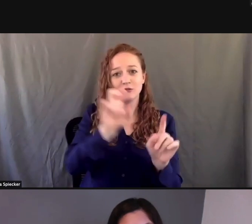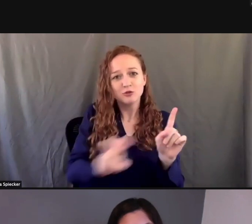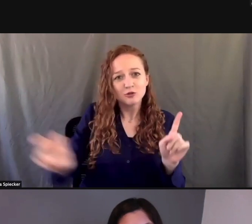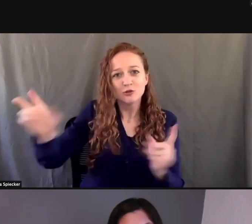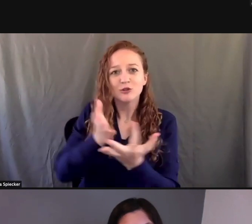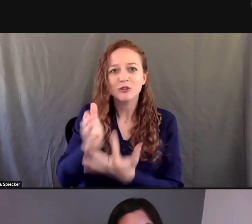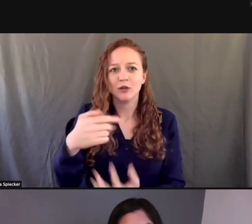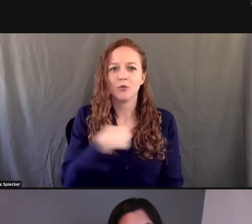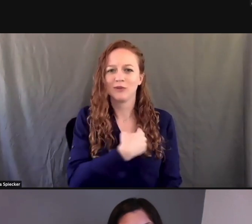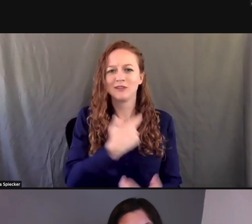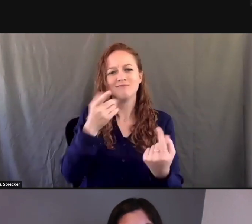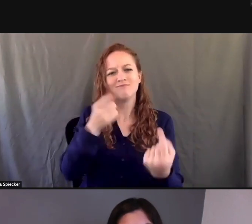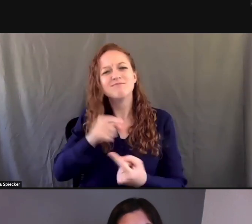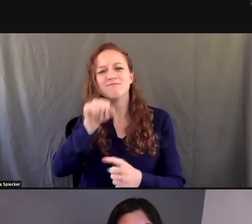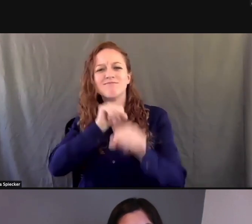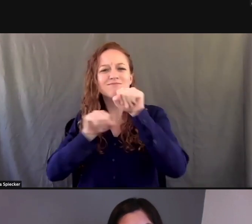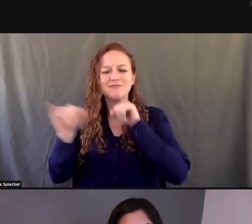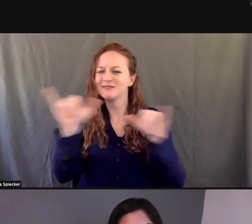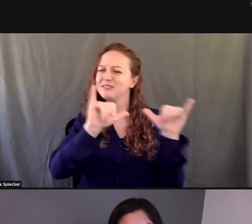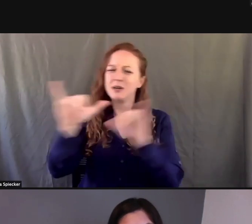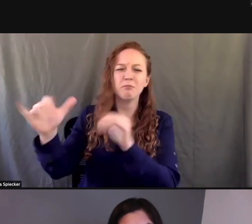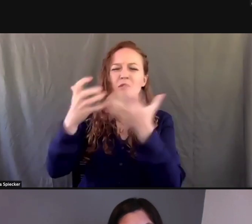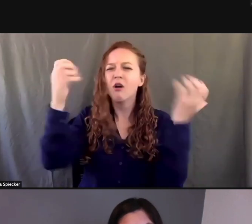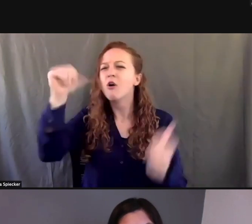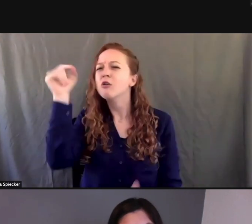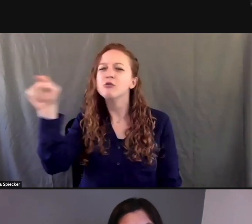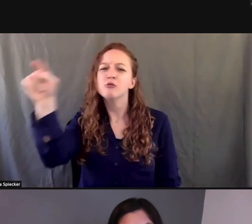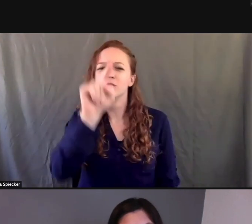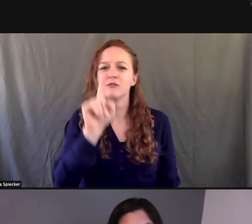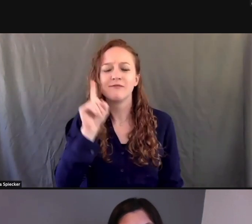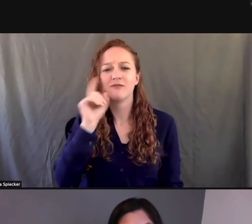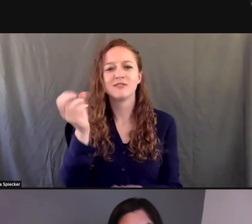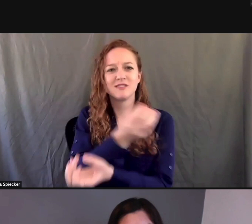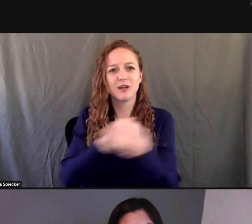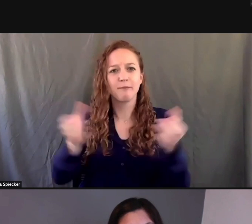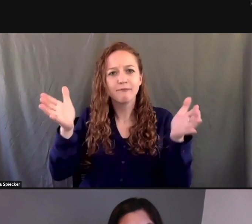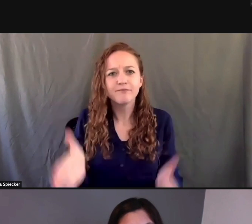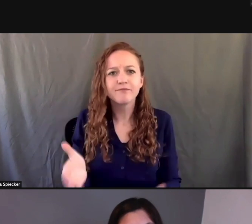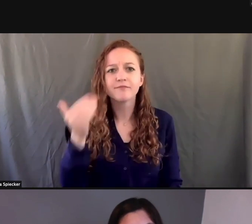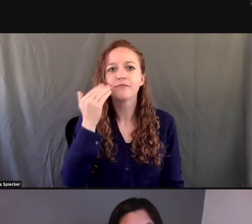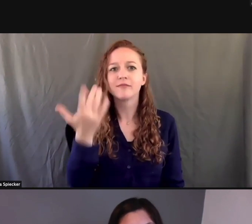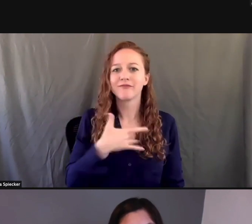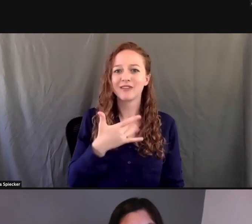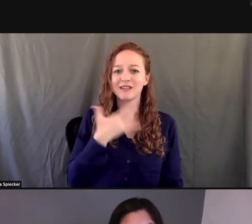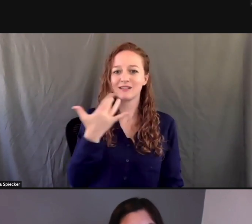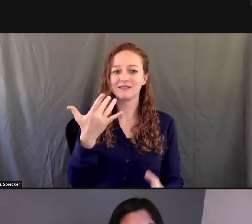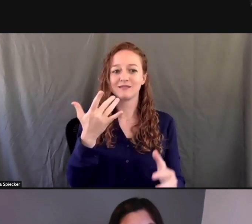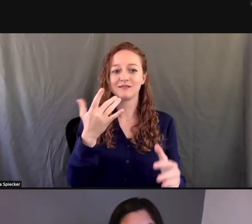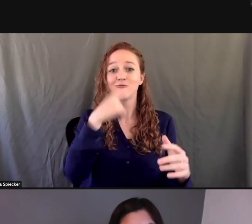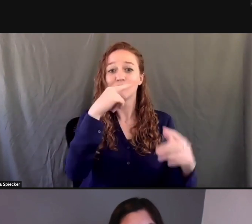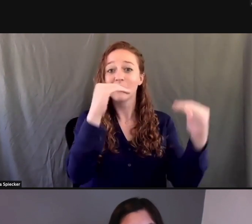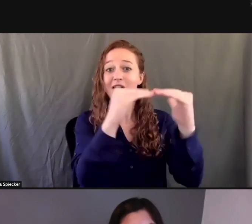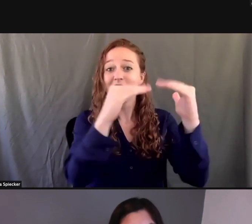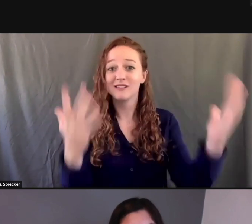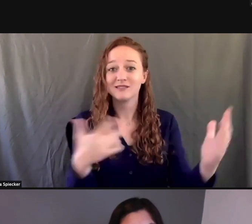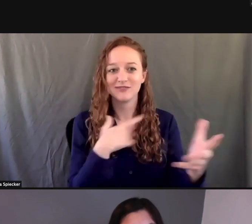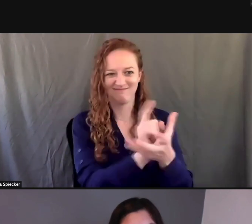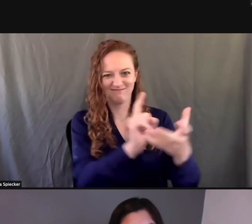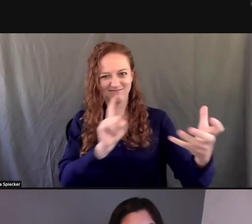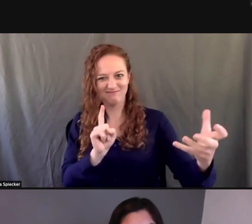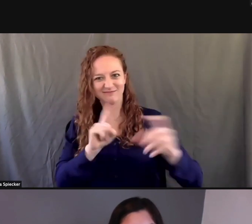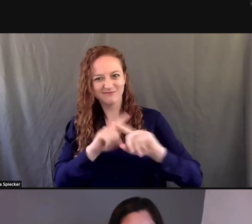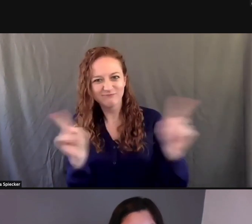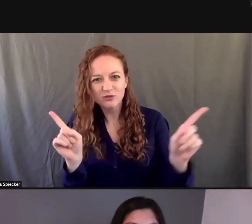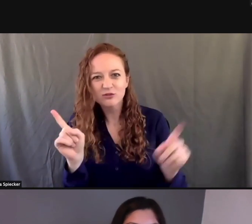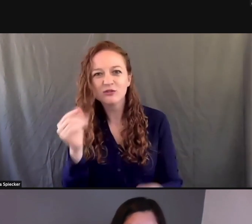Belgium, Holland, the Netherlands, all over. We have traveled a lot, means we've had a lot of time to think and discuss ideas that's led